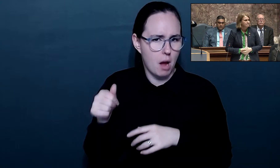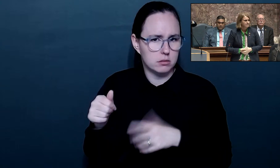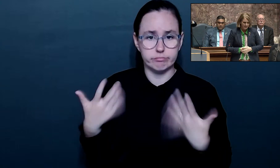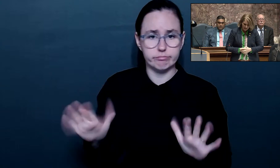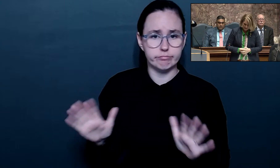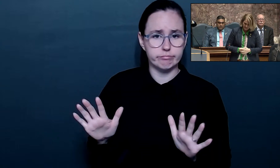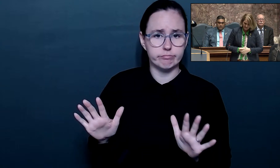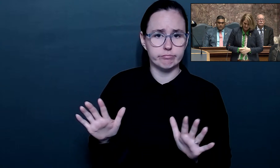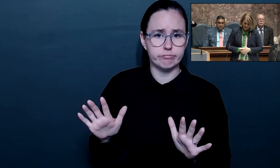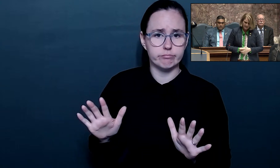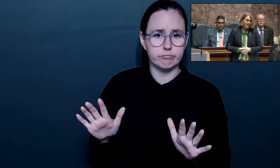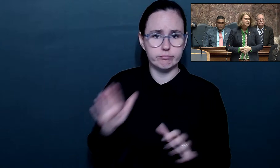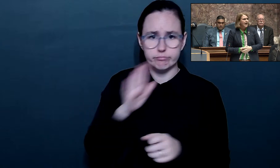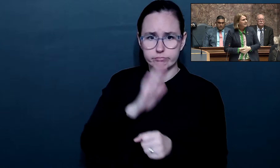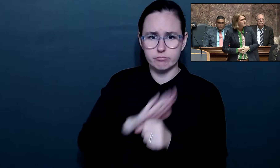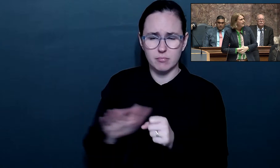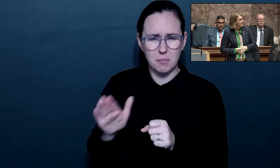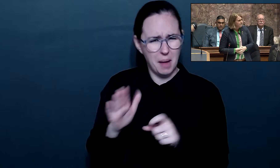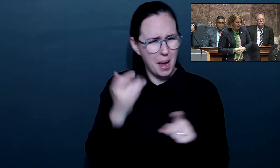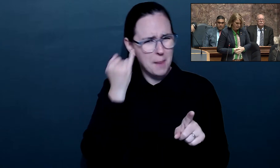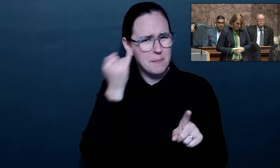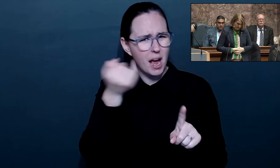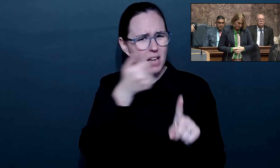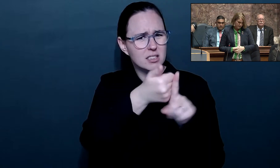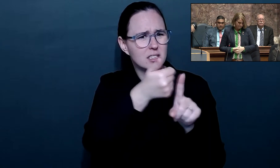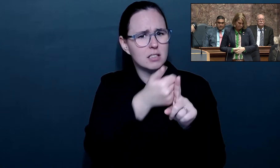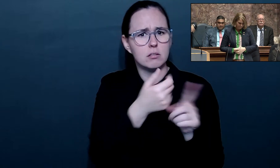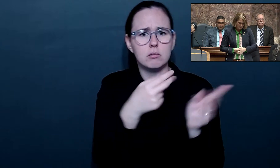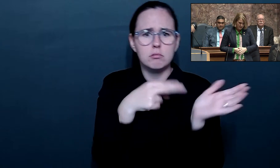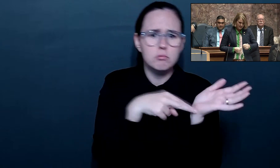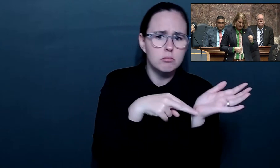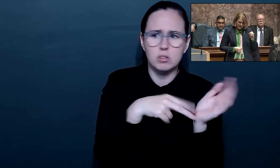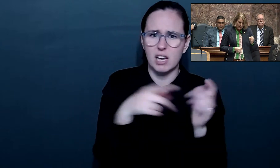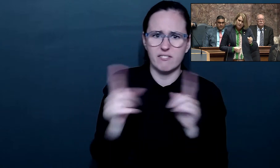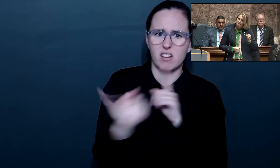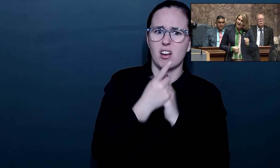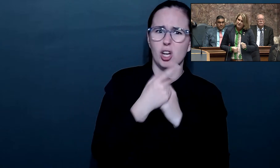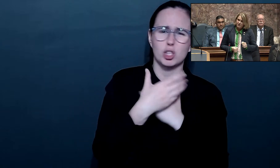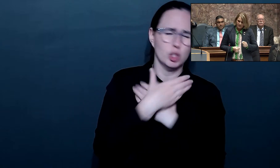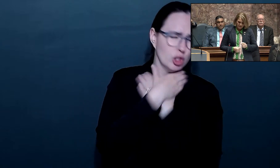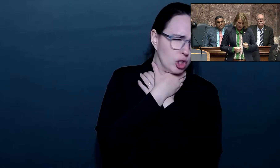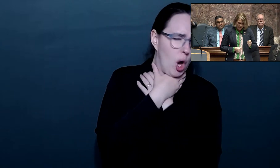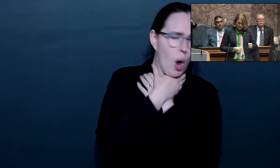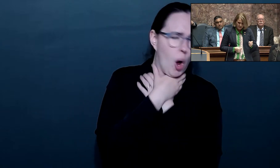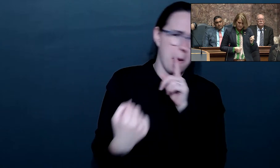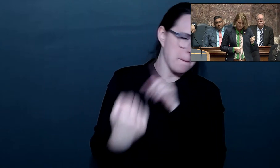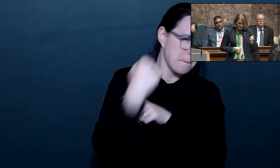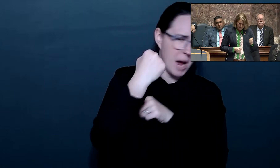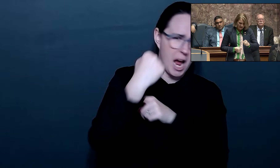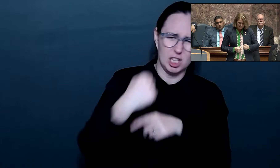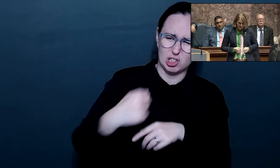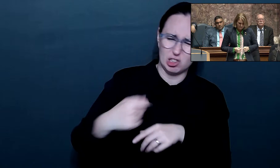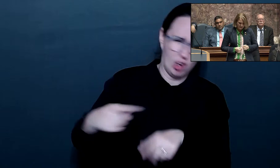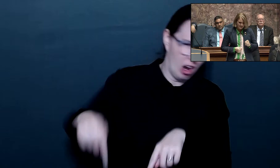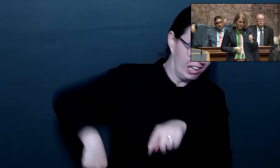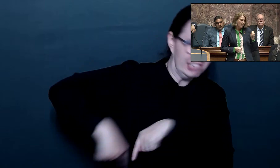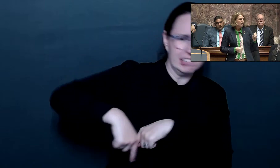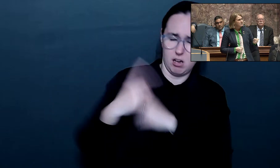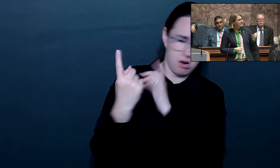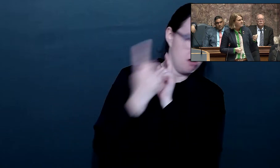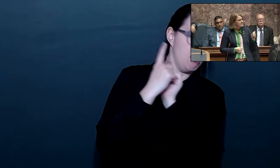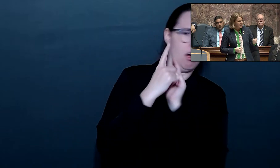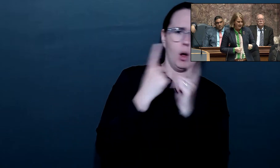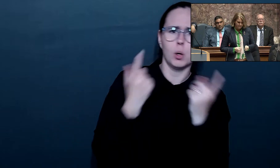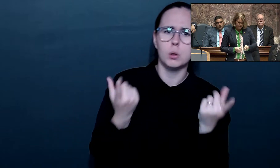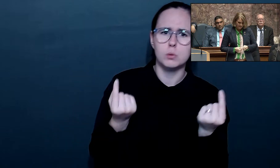punched, kicked, attacked by a violent patient. Now imagine having to push a panic button because there